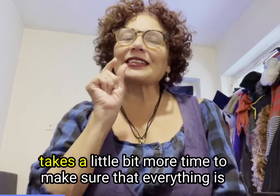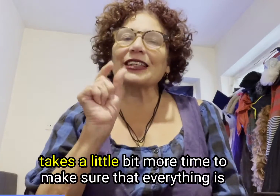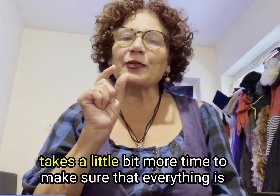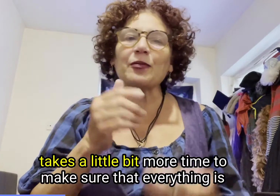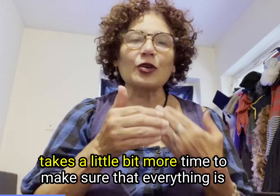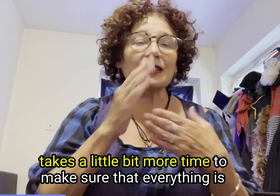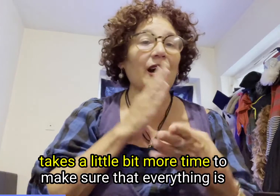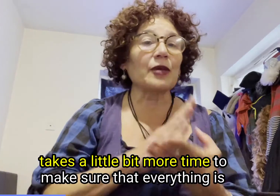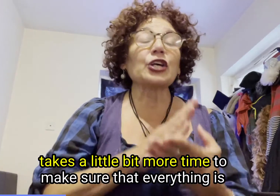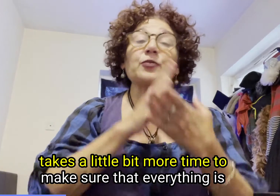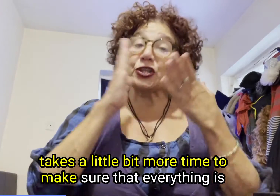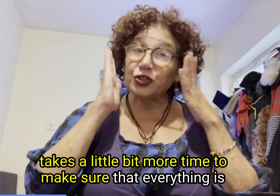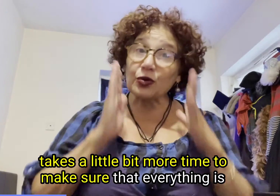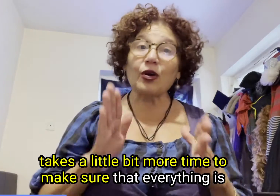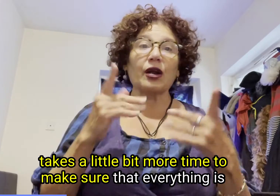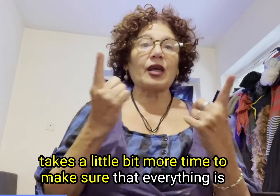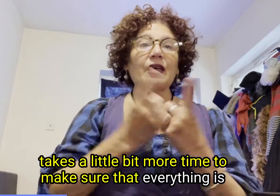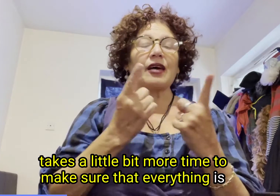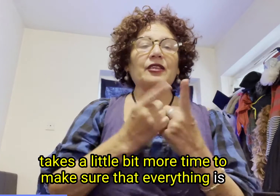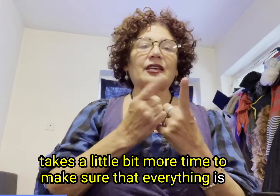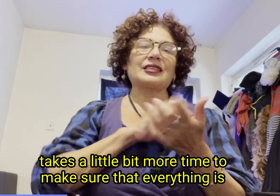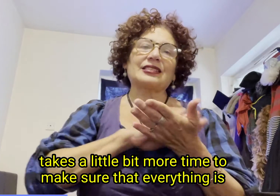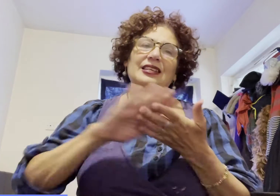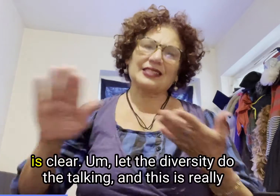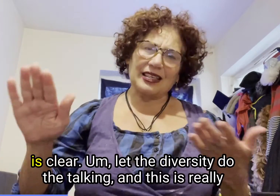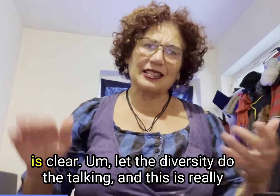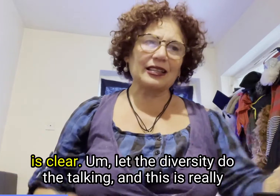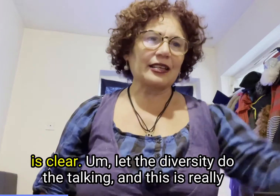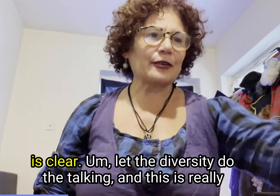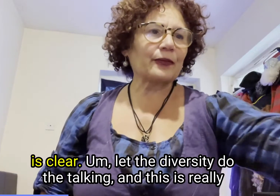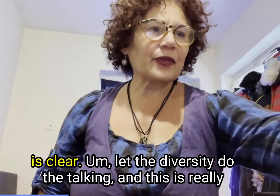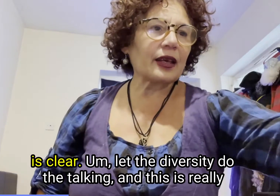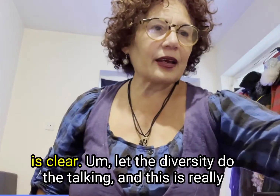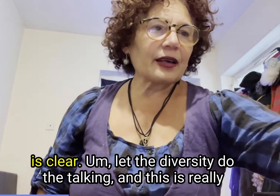little bit more time to make sure that everything is clear.